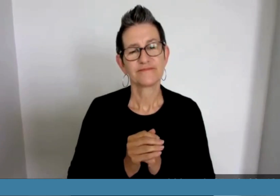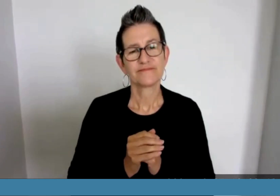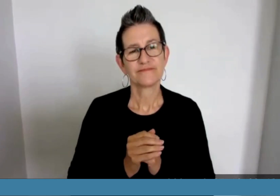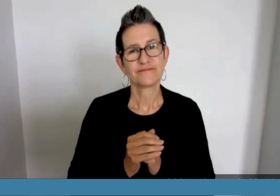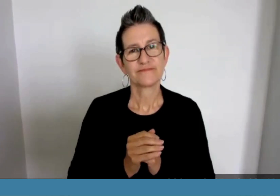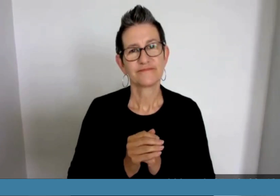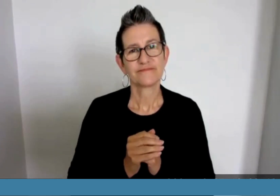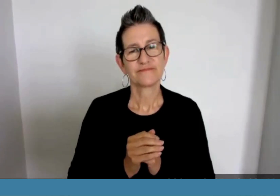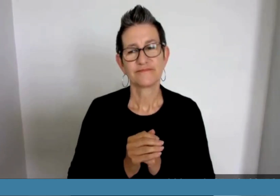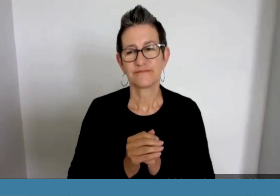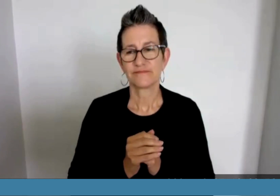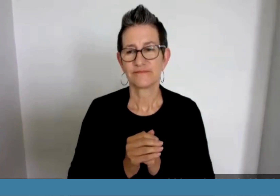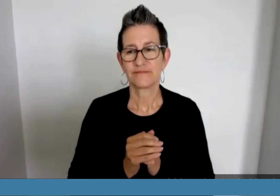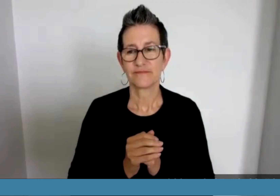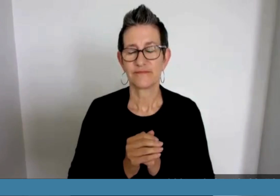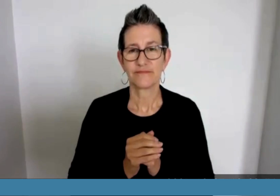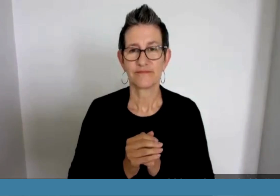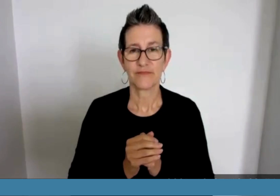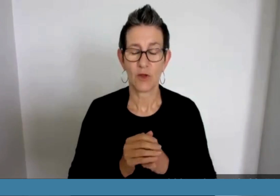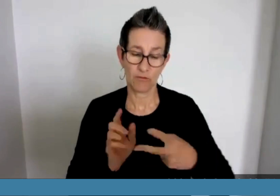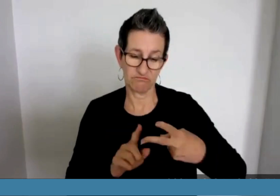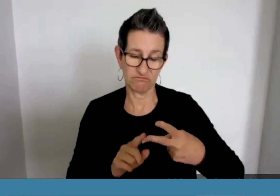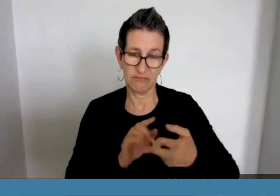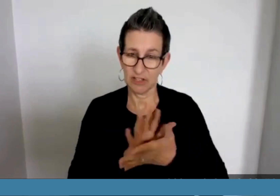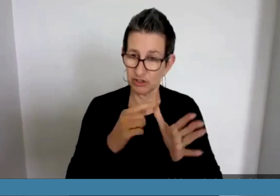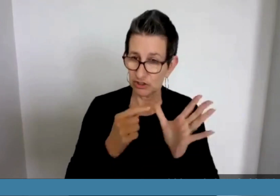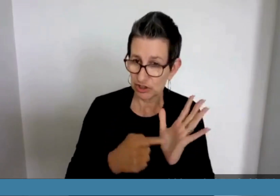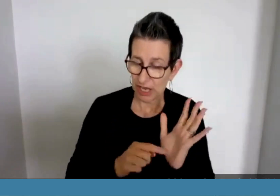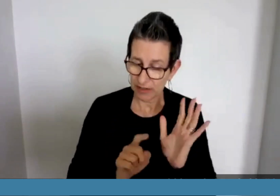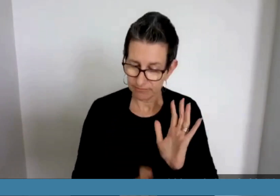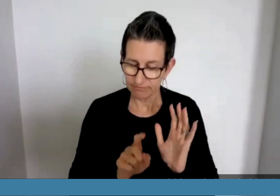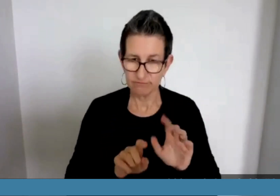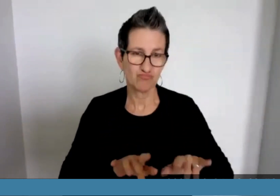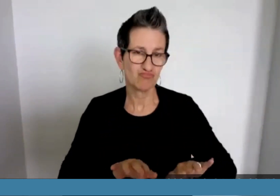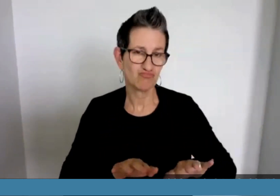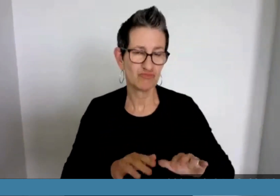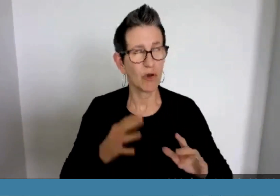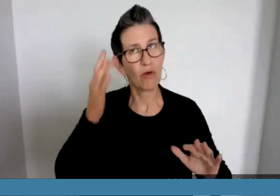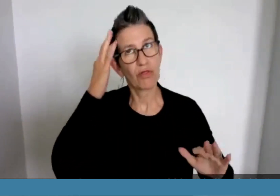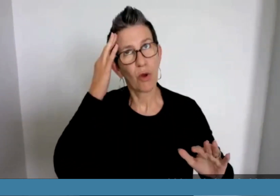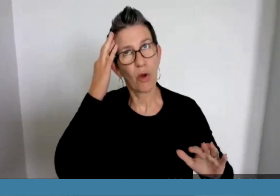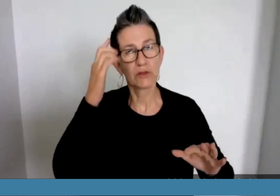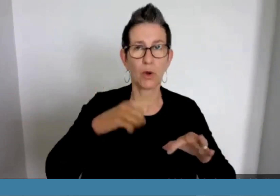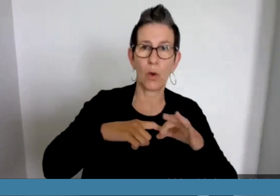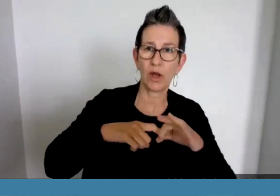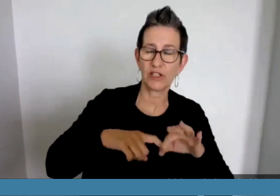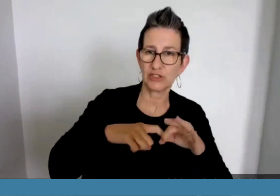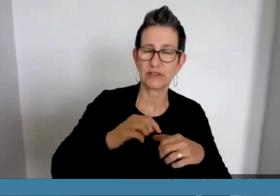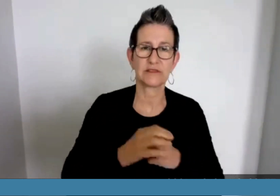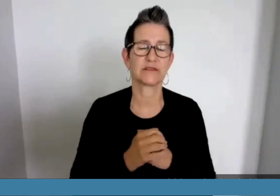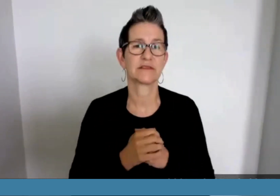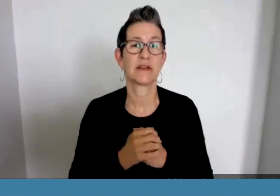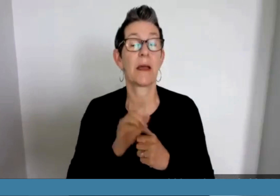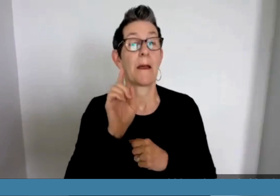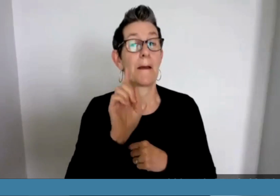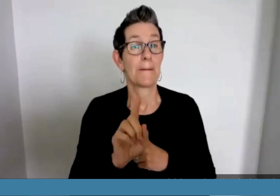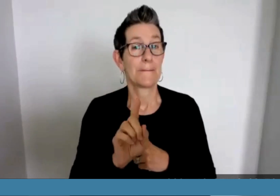Feel free to use the chat to share your thoughts or ask questions. Please be mindful of others in the